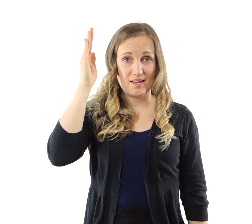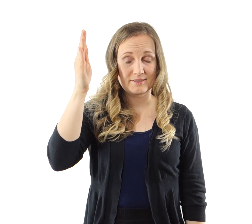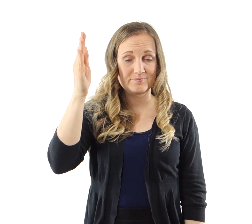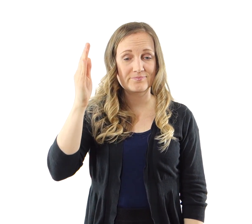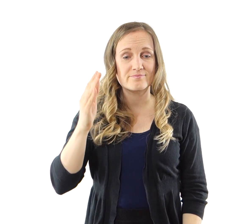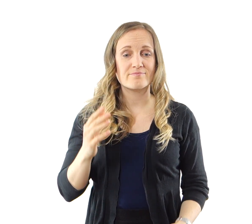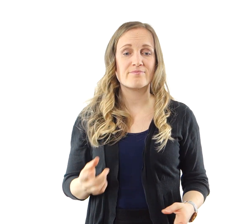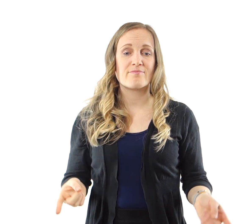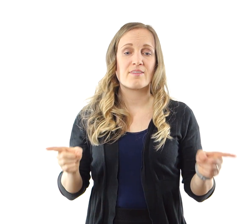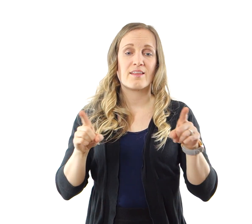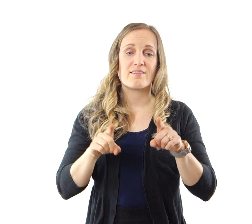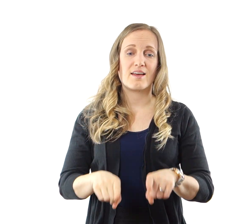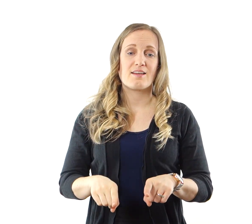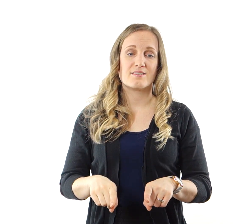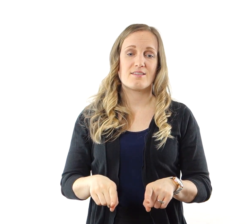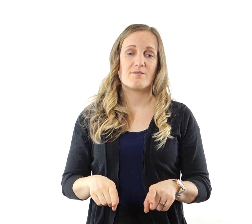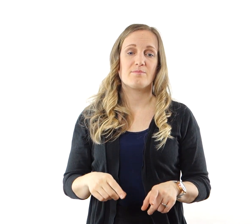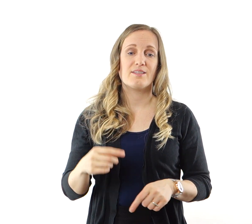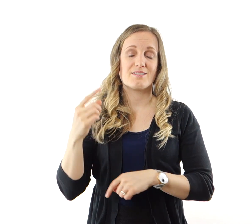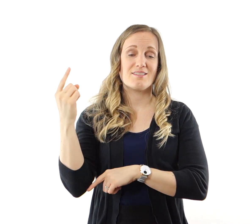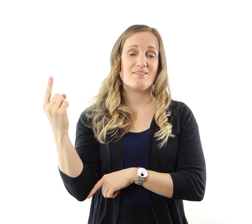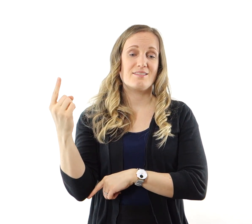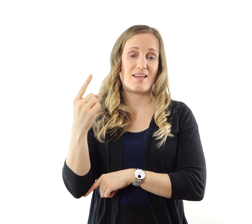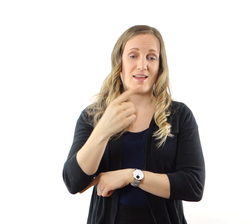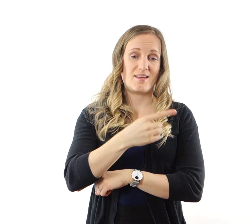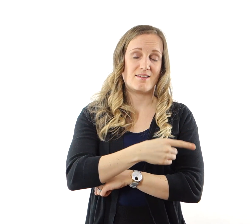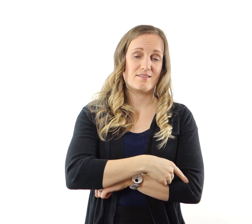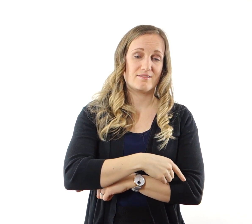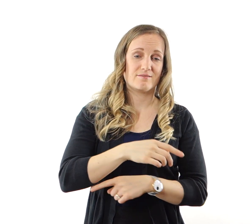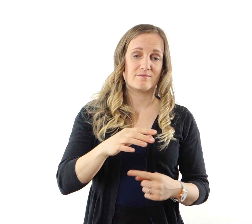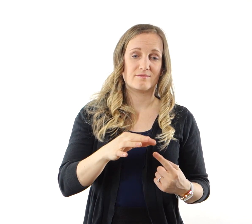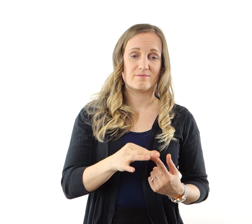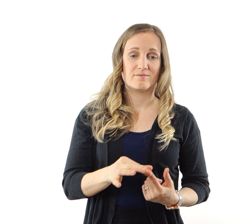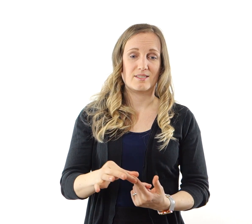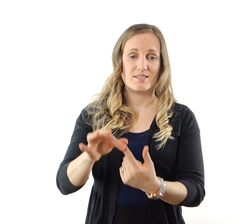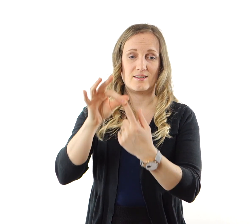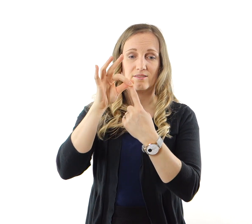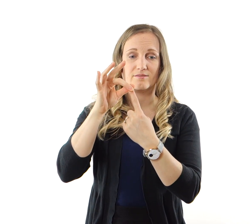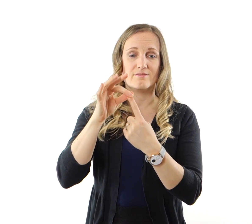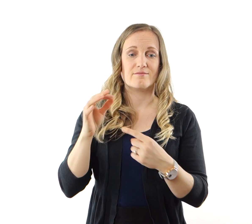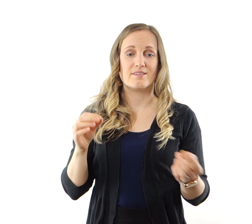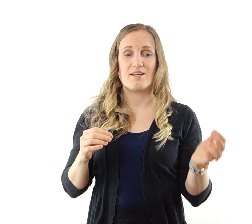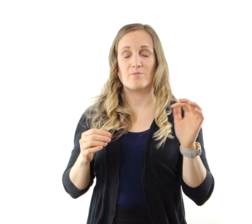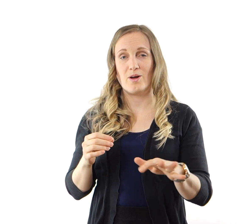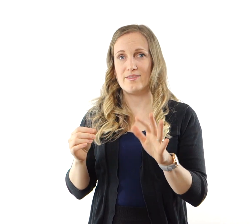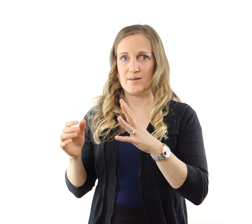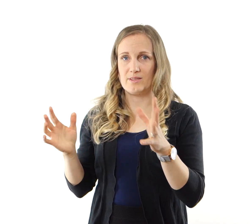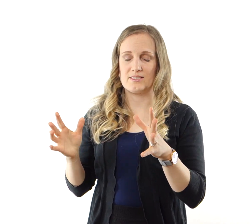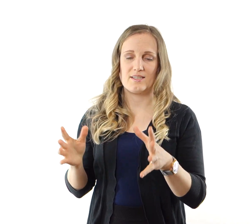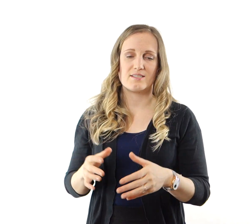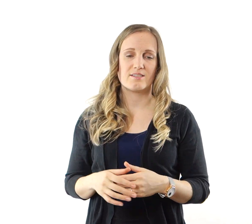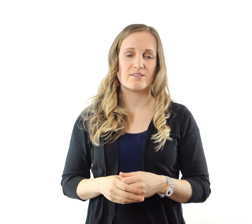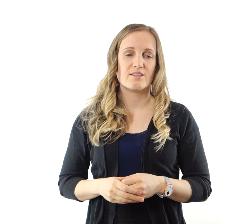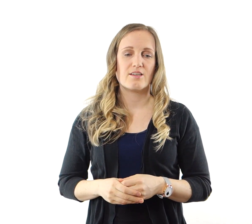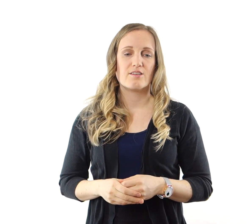Then that blessed day is here. Then when that blessed day is here. So